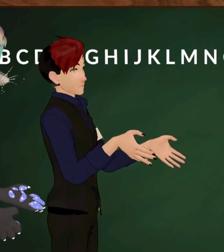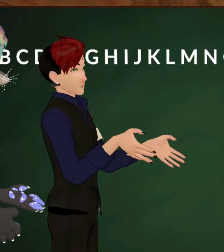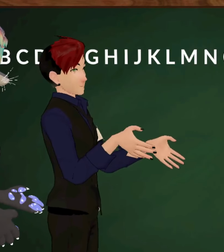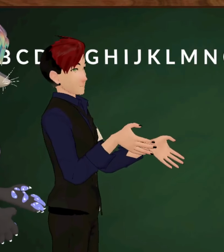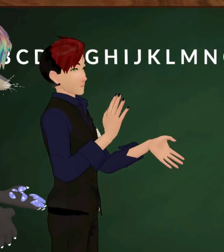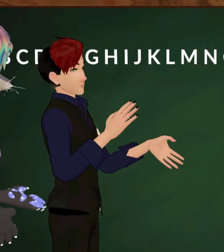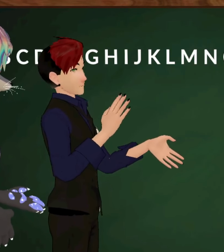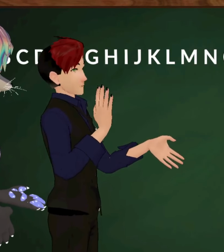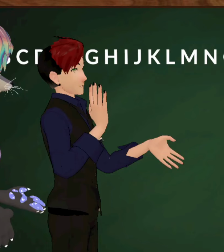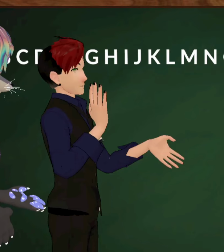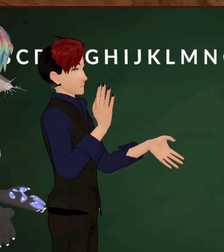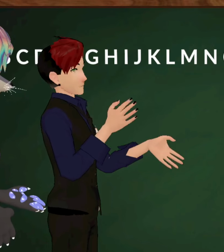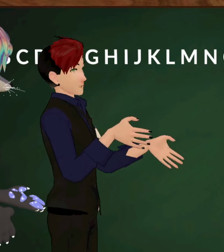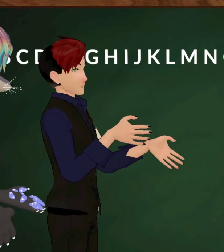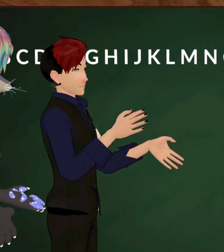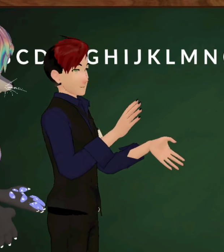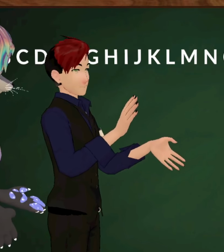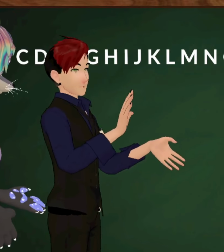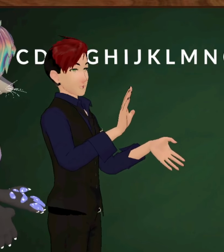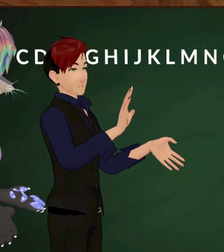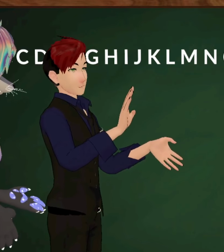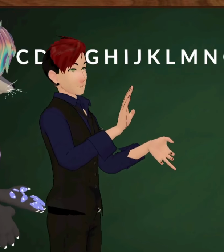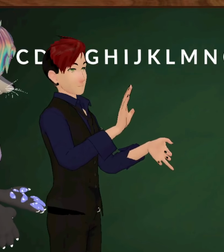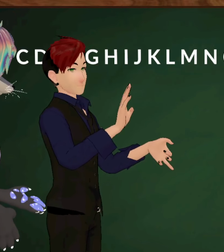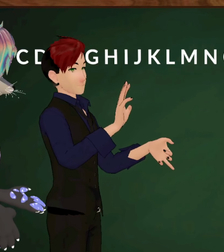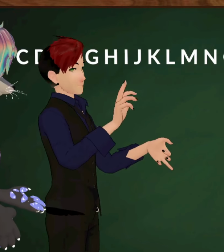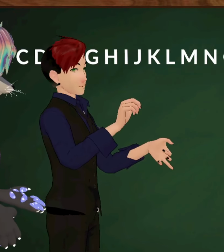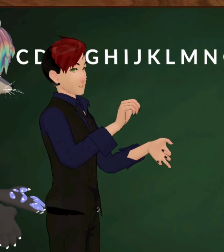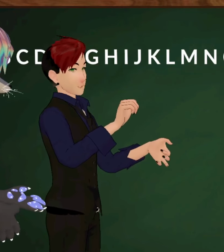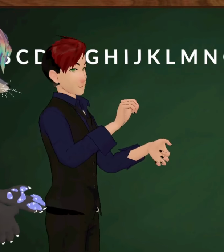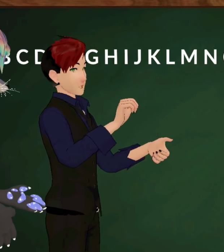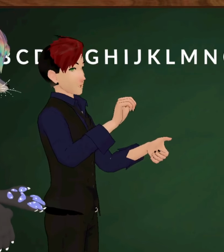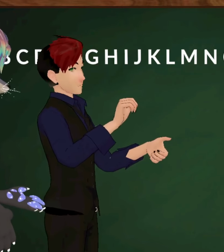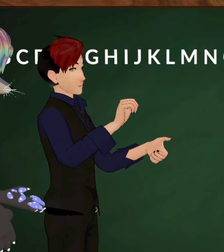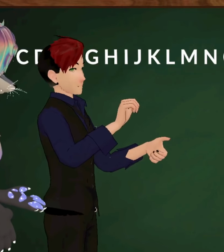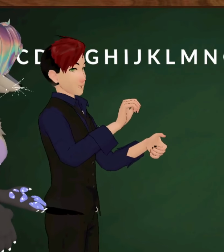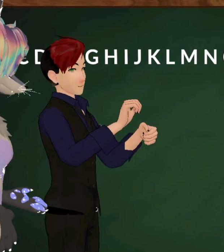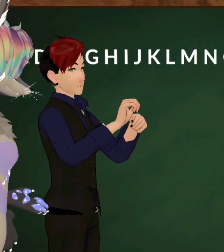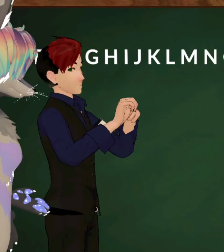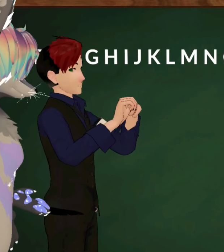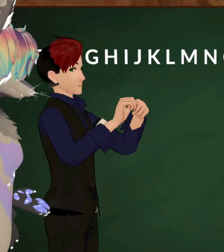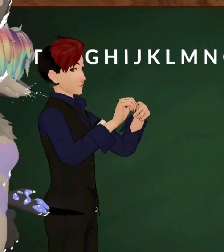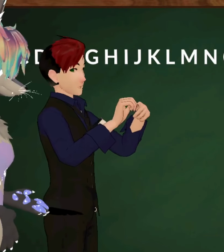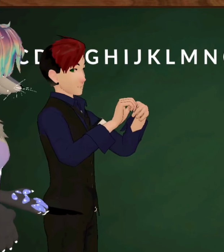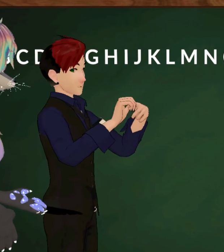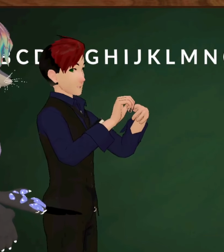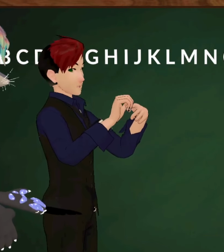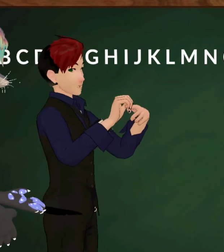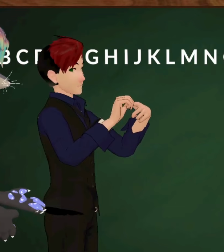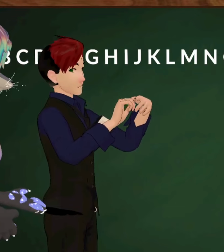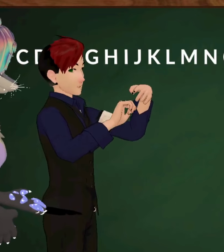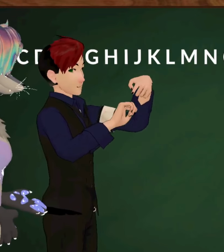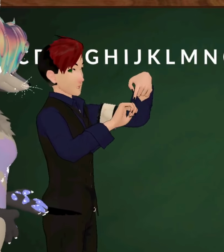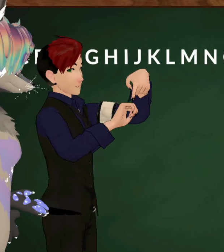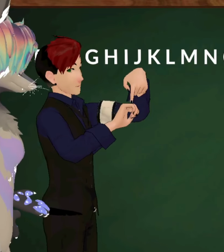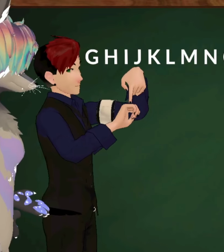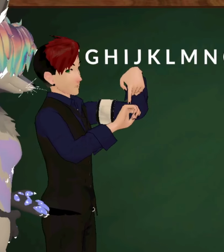IRL, your M and N are dependent on where your thumb is. So your hand would be closed and your thumb would